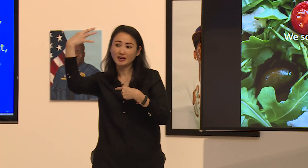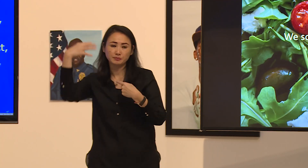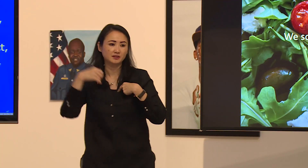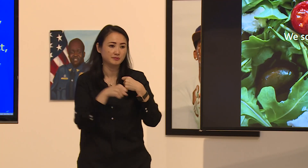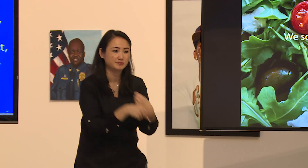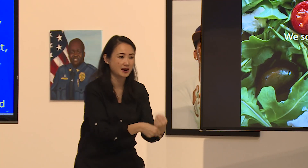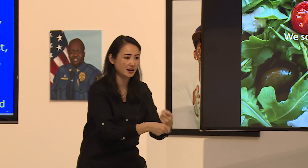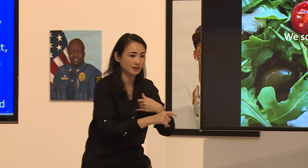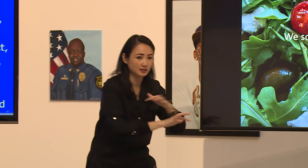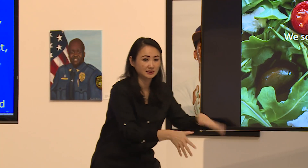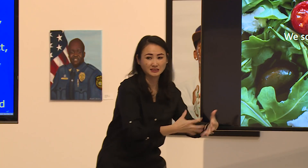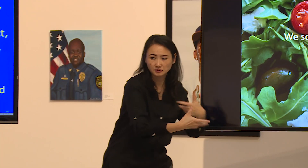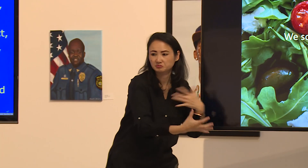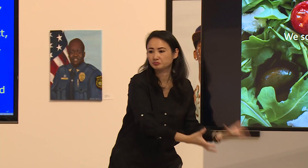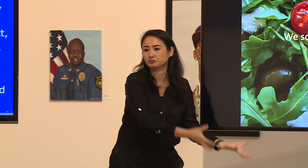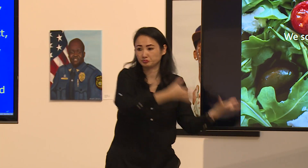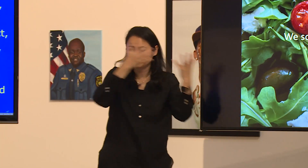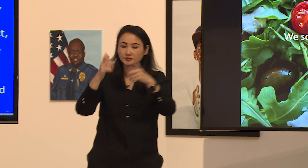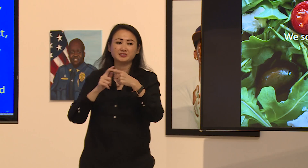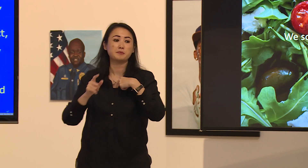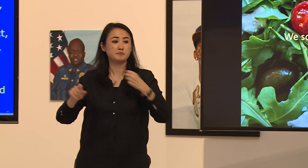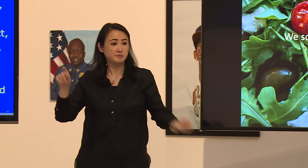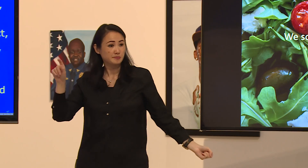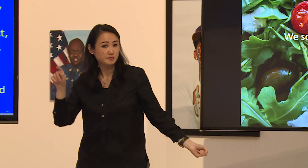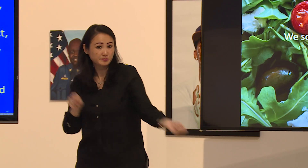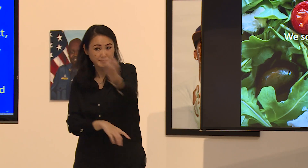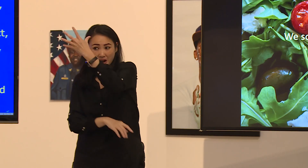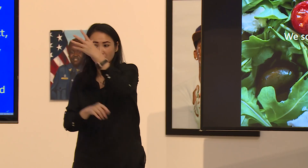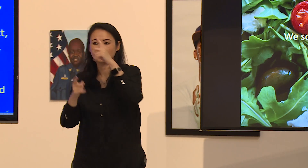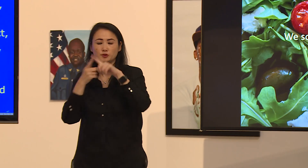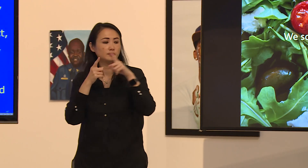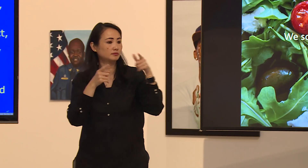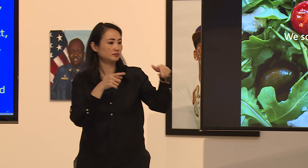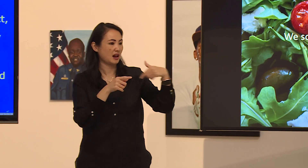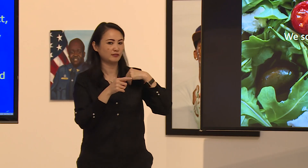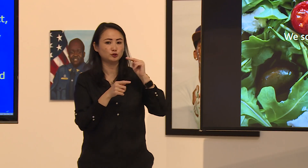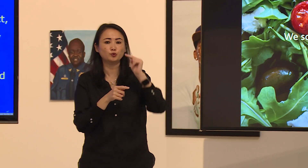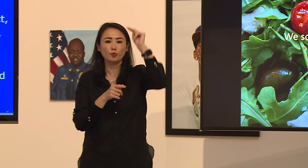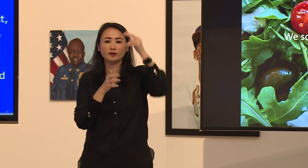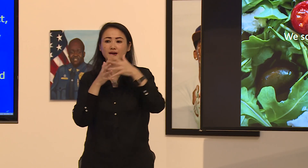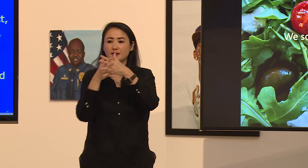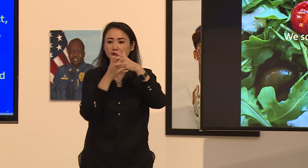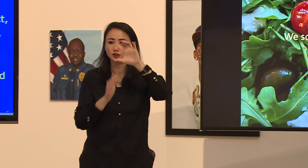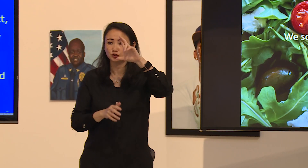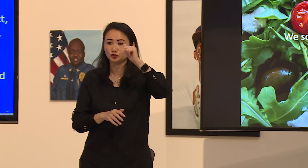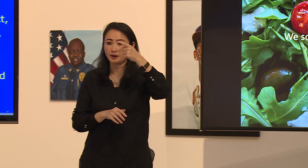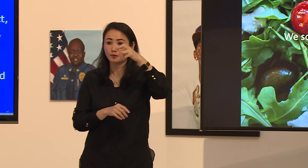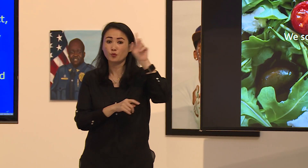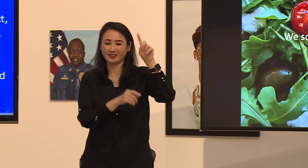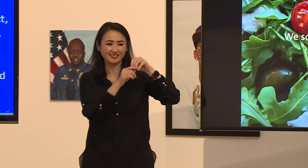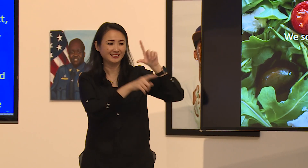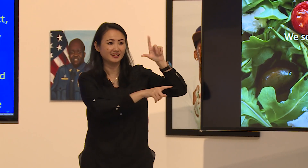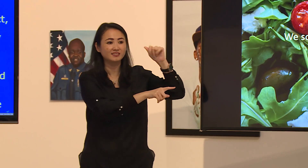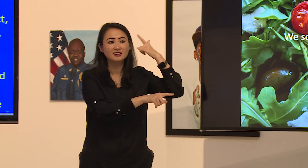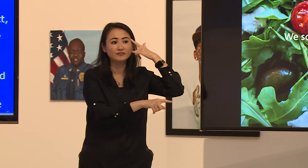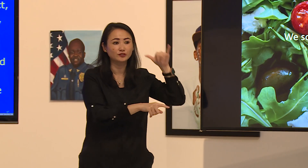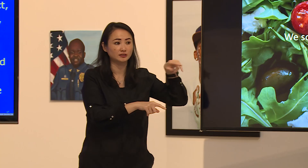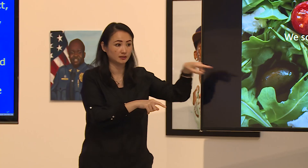very meticulous process. And so we were able to keep showing our product and as each time that we made something new to be able to see if it would be approved